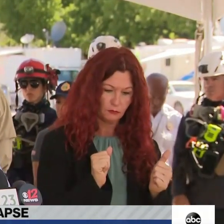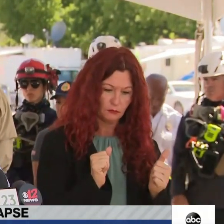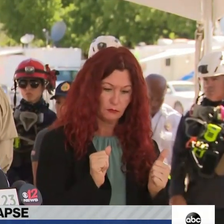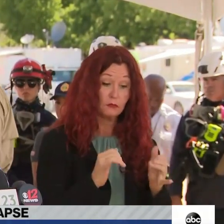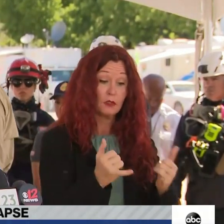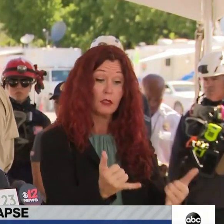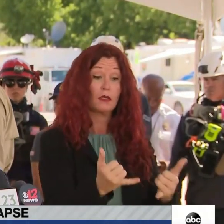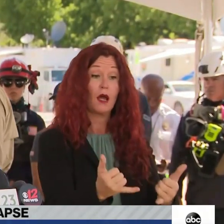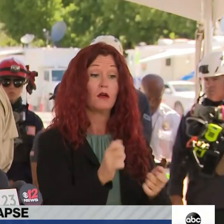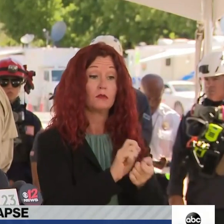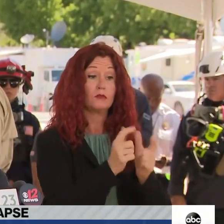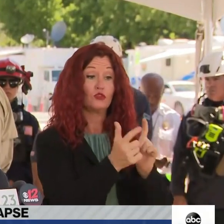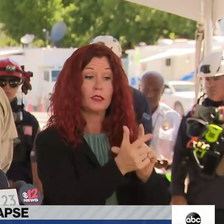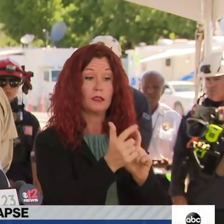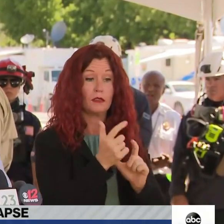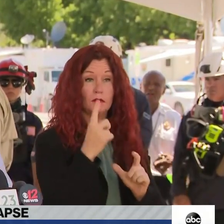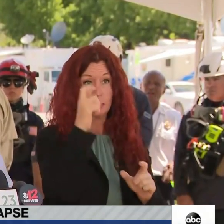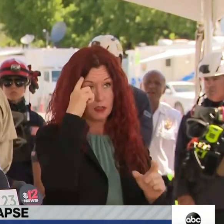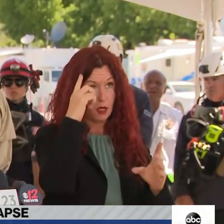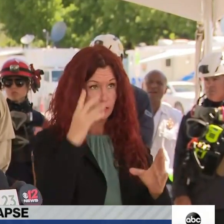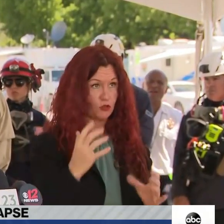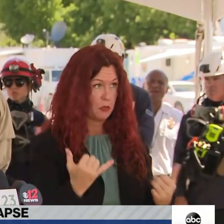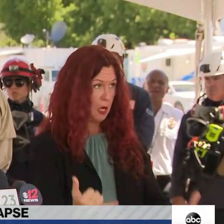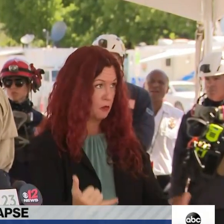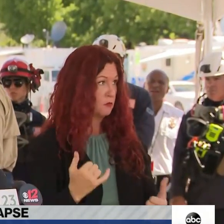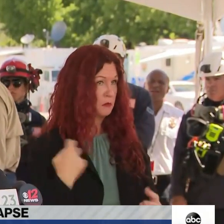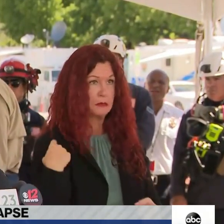And to speak in Spanish, we have the Lieutenant Governor Jeanette Nunez.